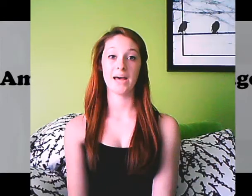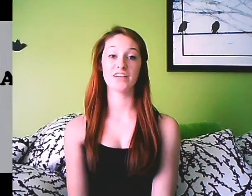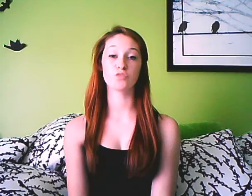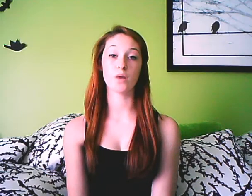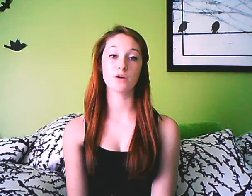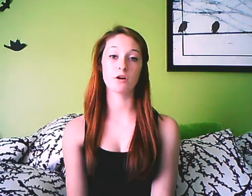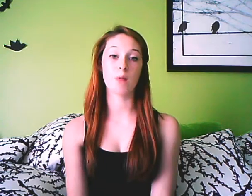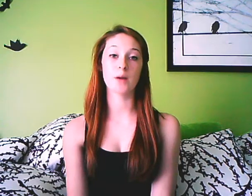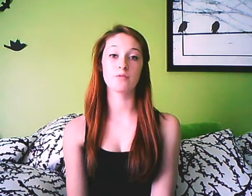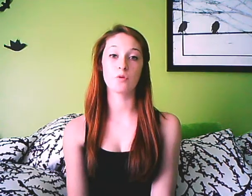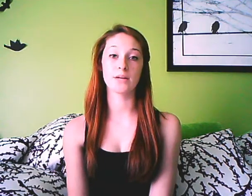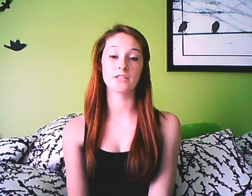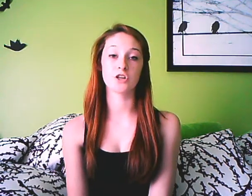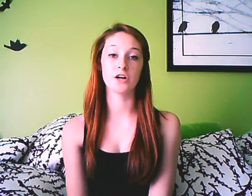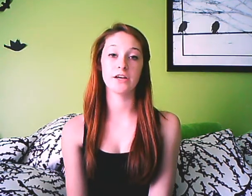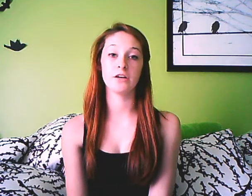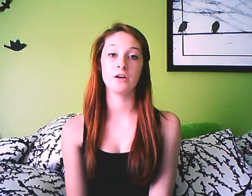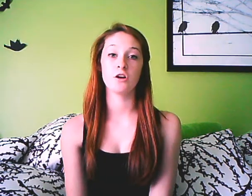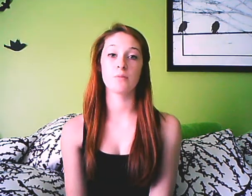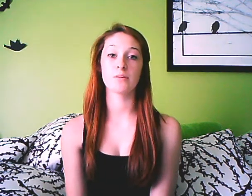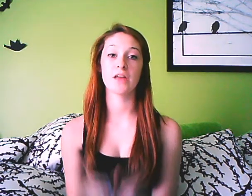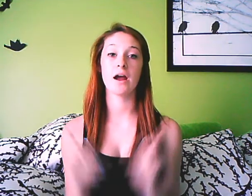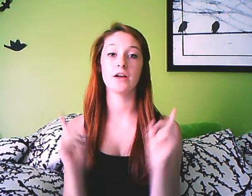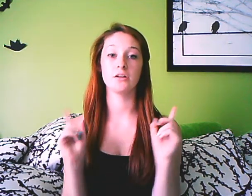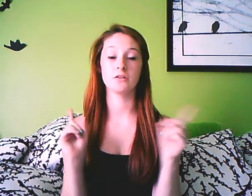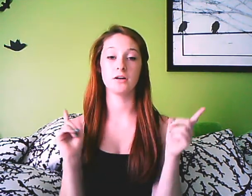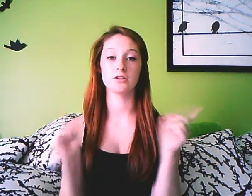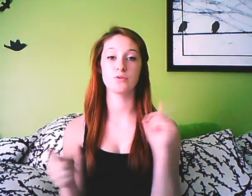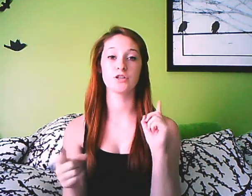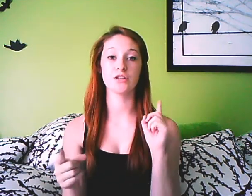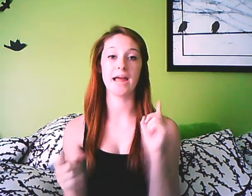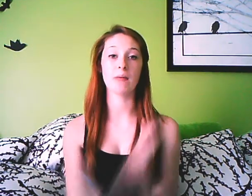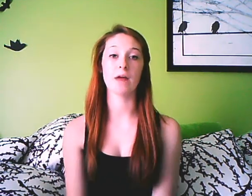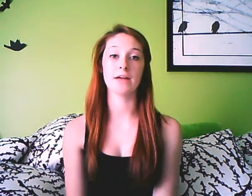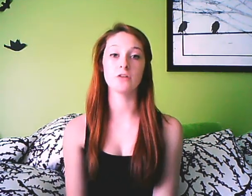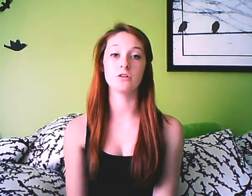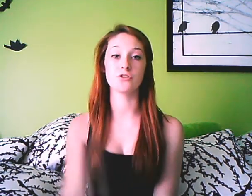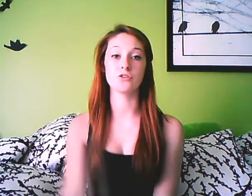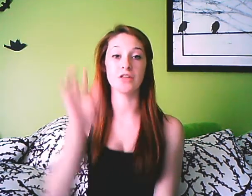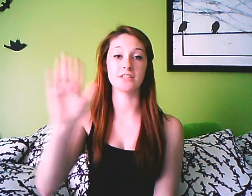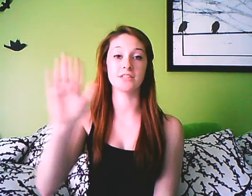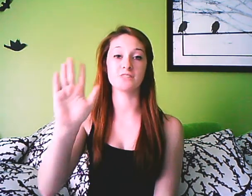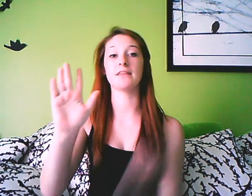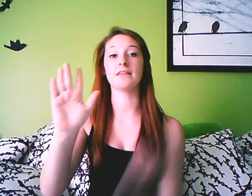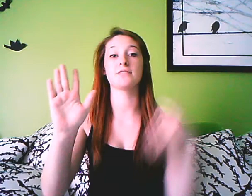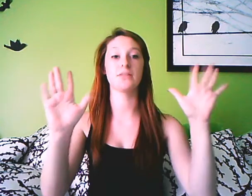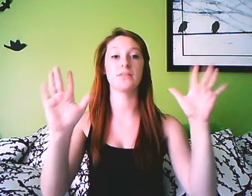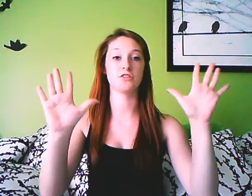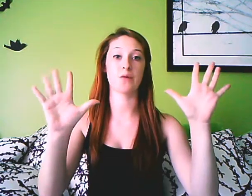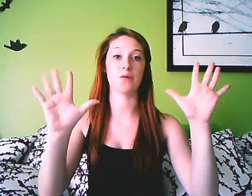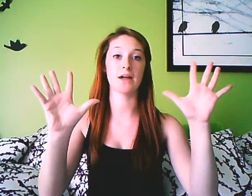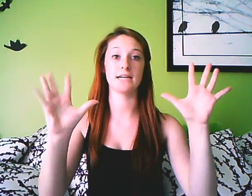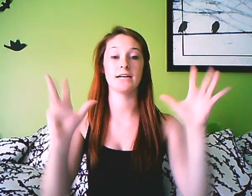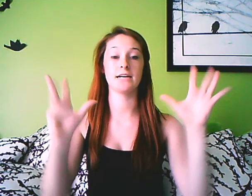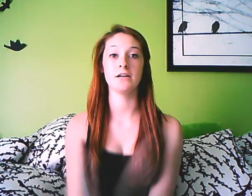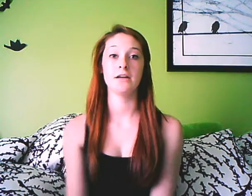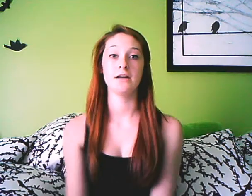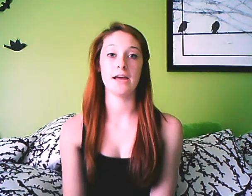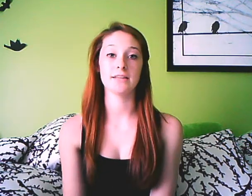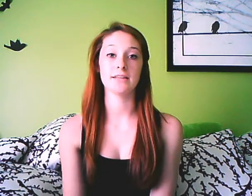Hey, just one quick reminder before we get started. Remember that I switched the camera angle so that this is my left side, this is my right side. In ASL, it